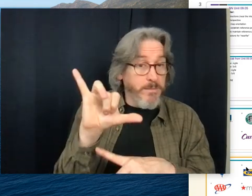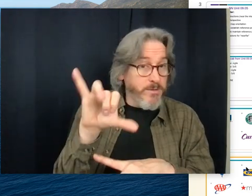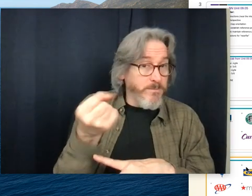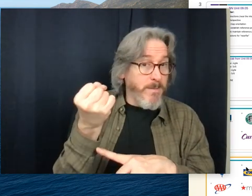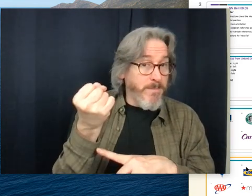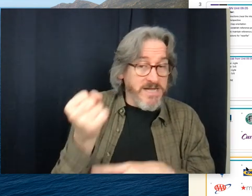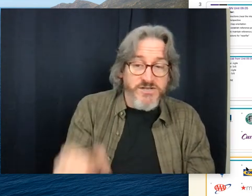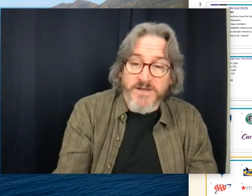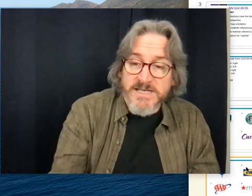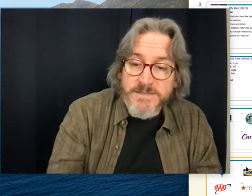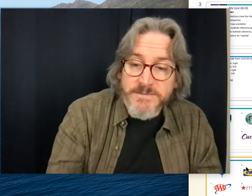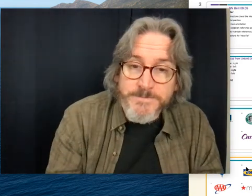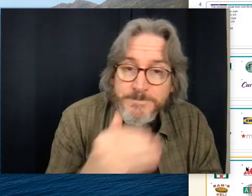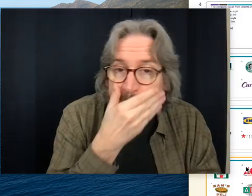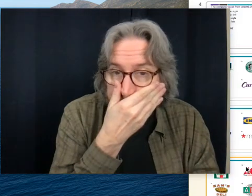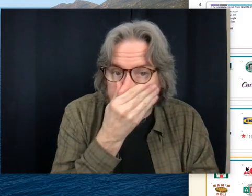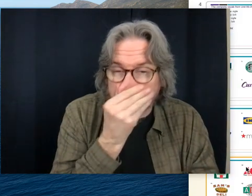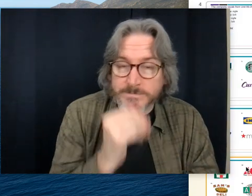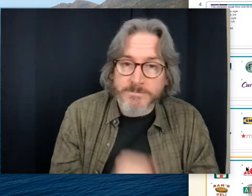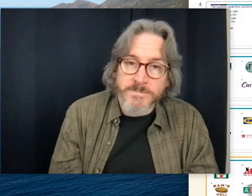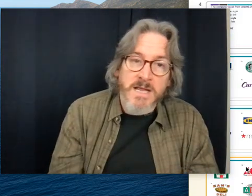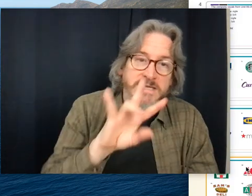Macy's, apostrophe S,